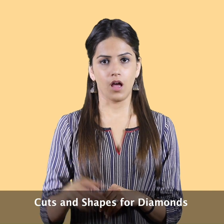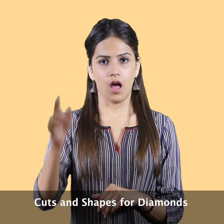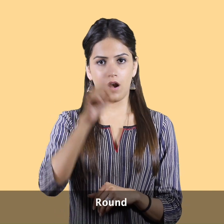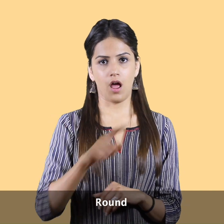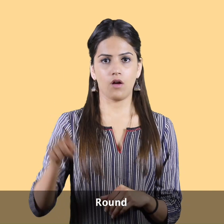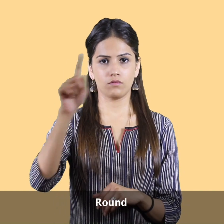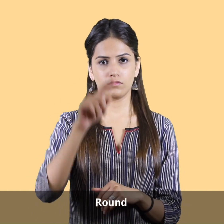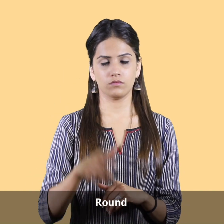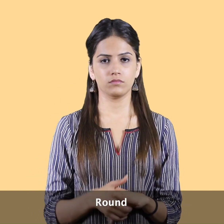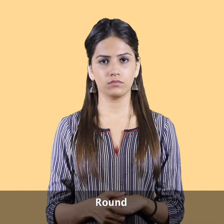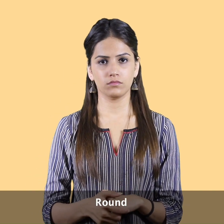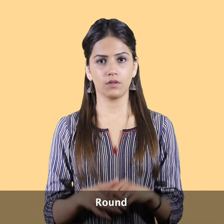round,